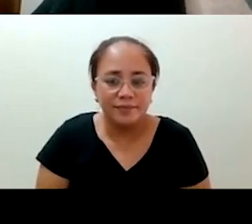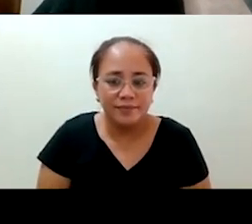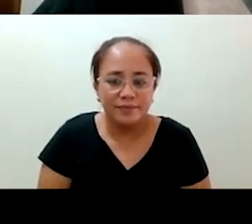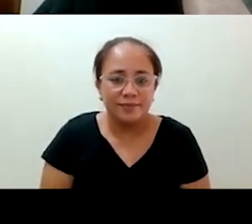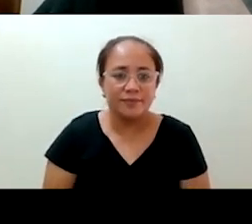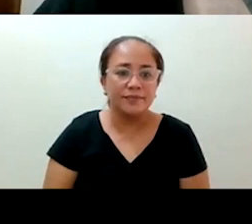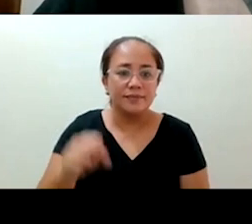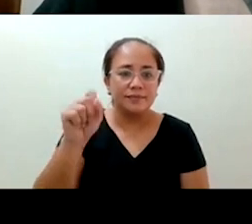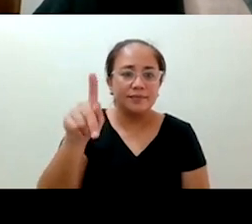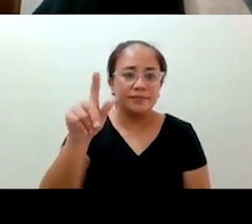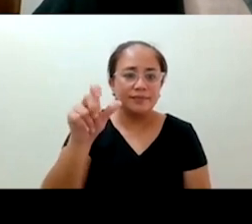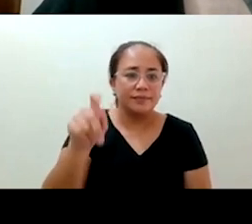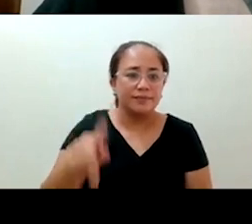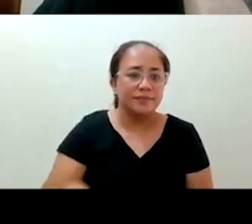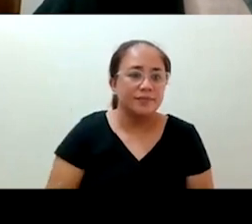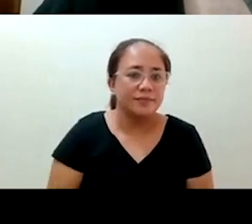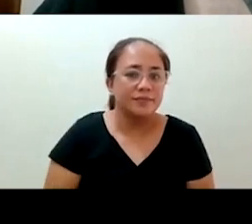Okay.